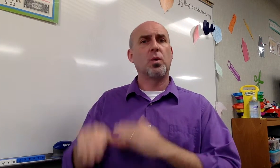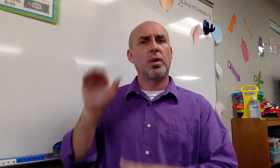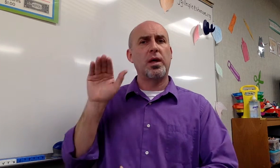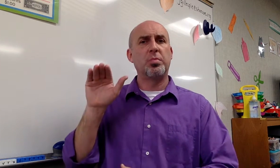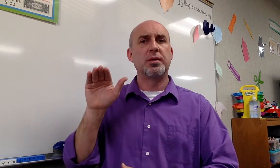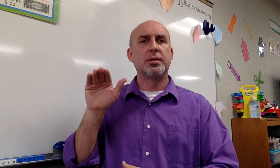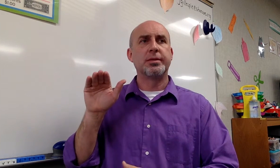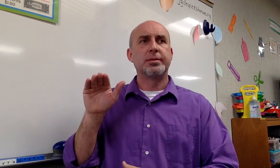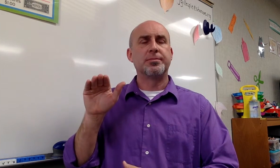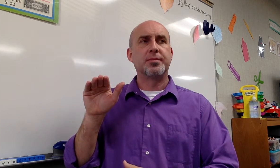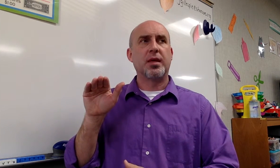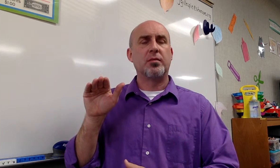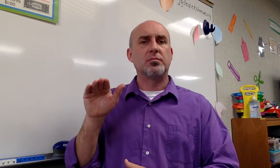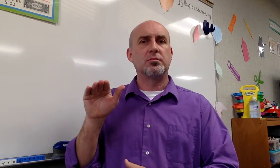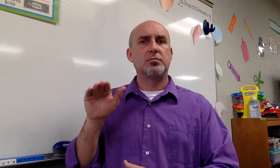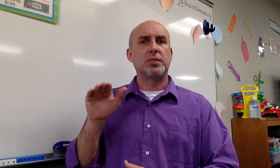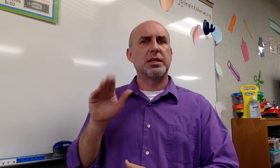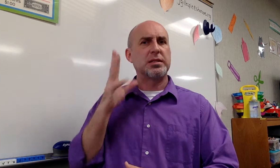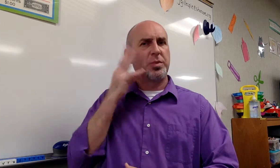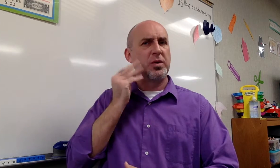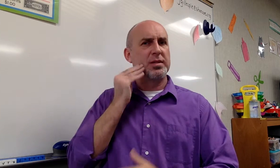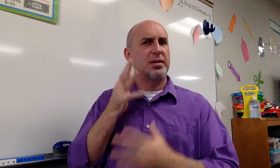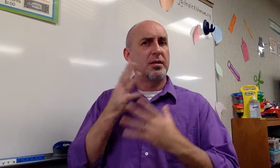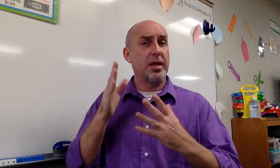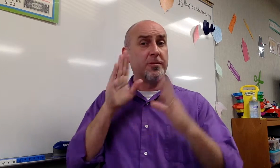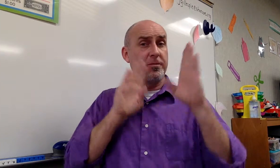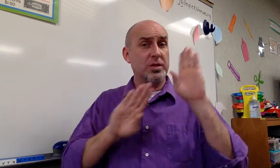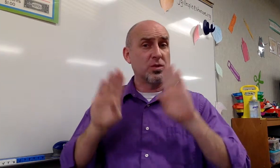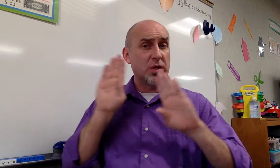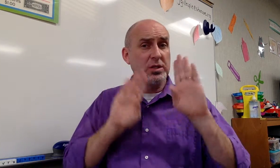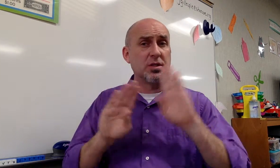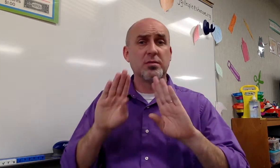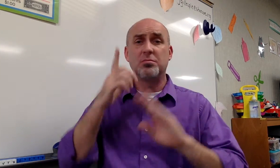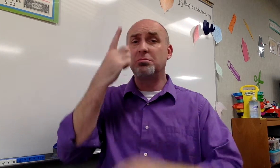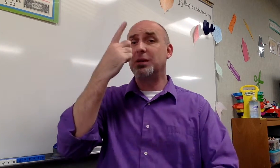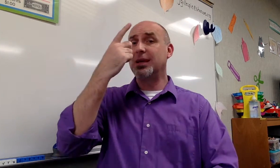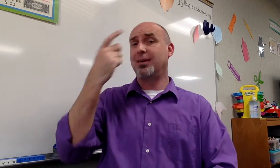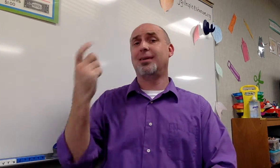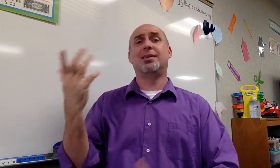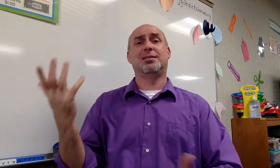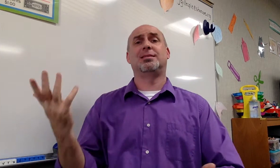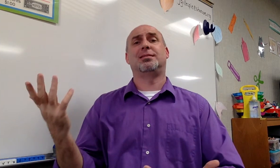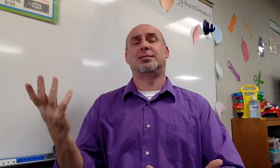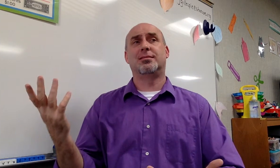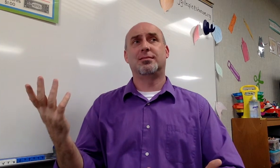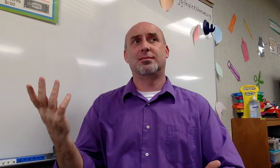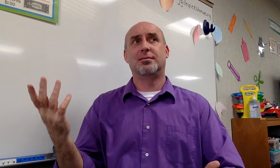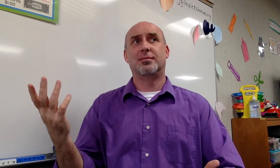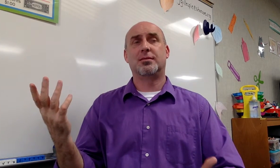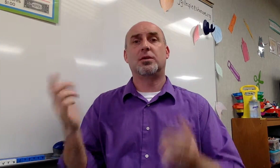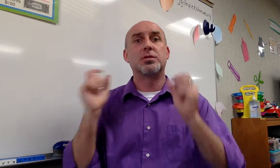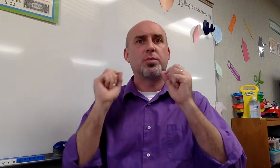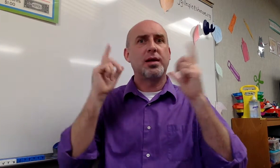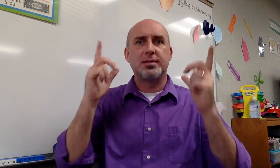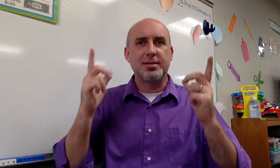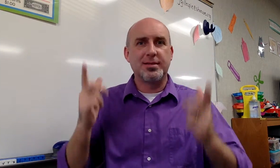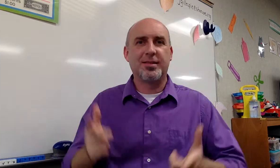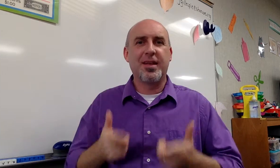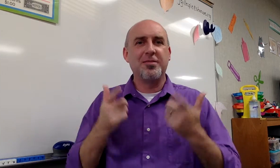up, they experience a lot of frustration because there are surprises. And life